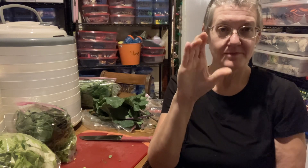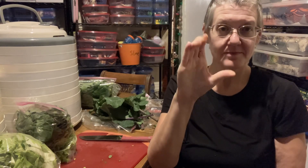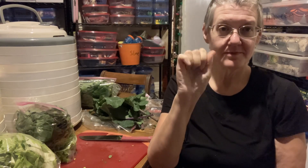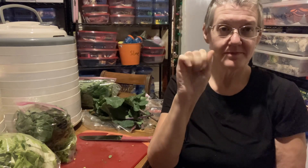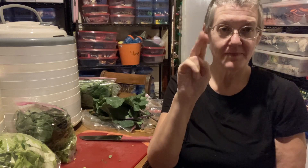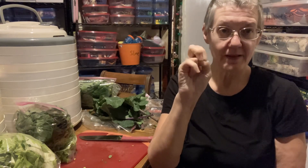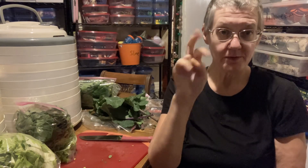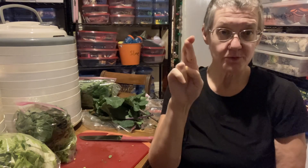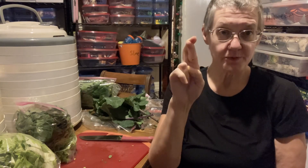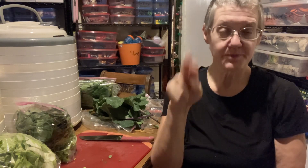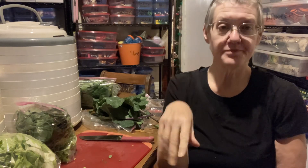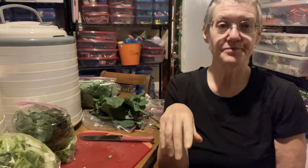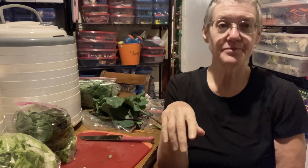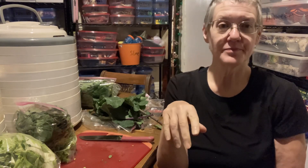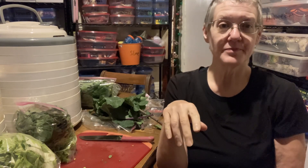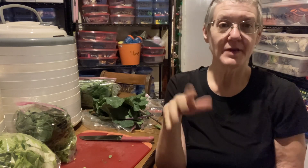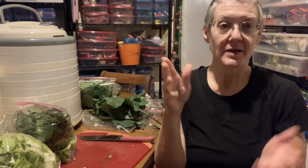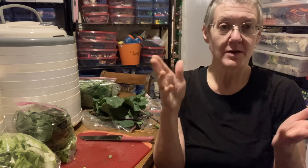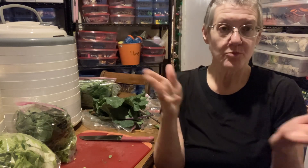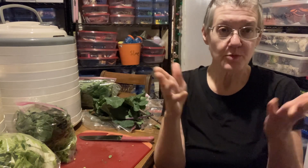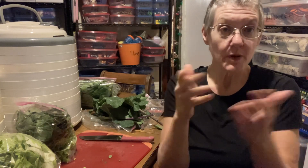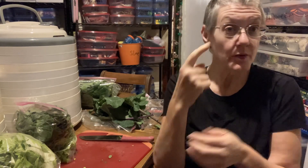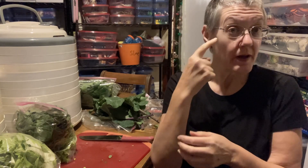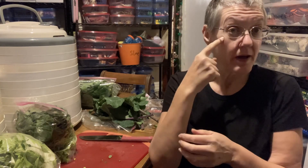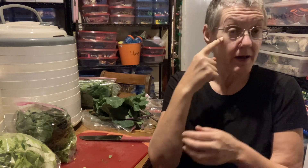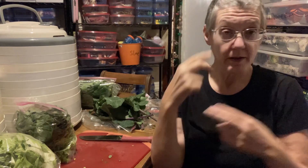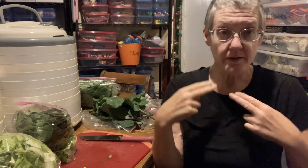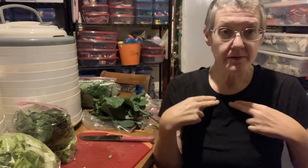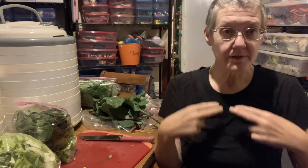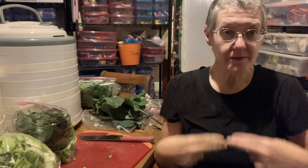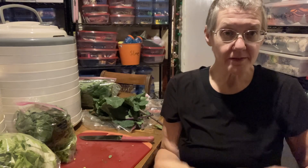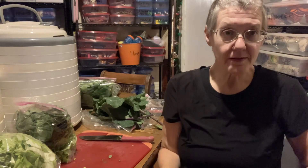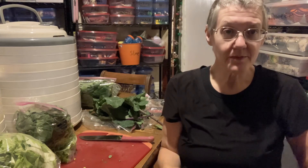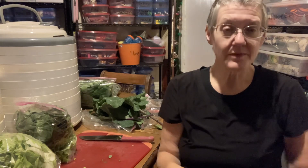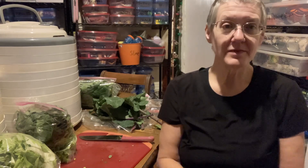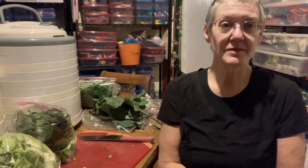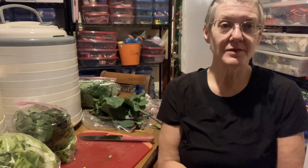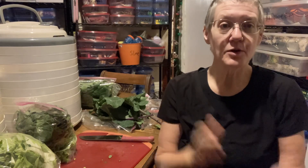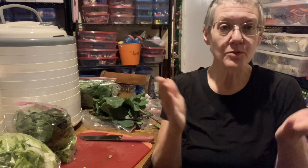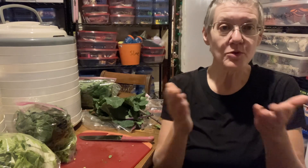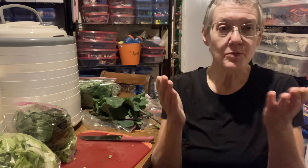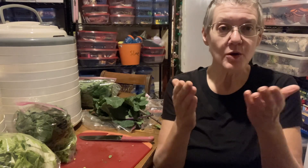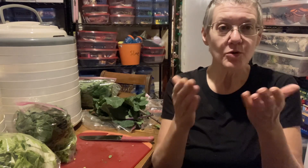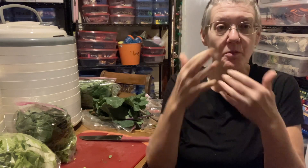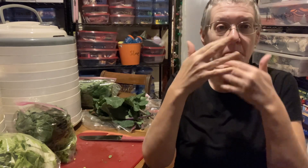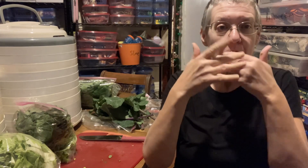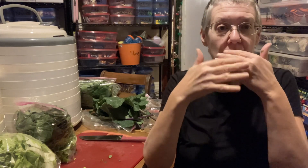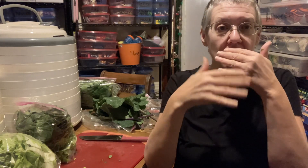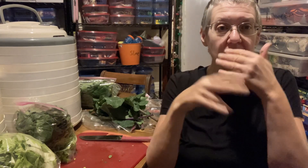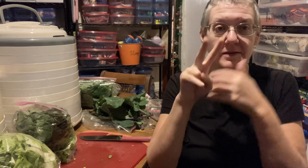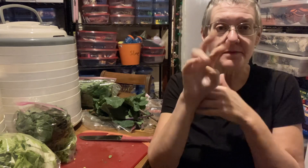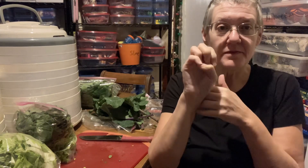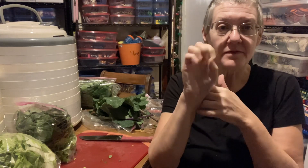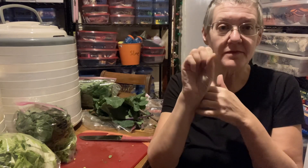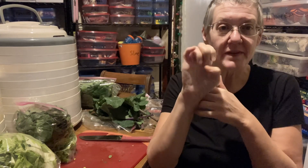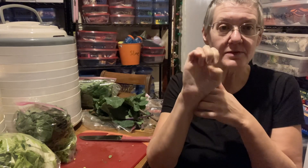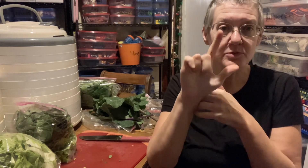They're also anti-cancer. They promote eye health. They promote blood